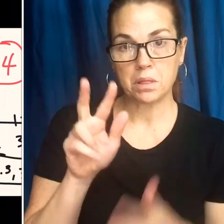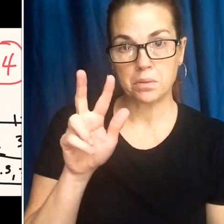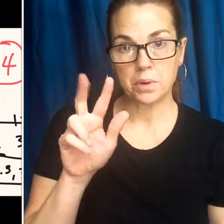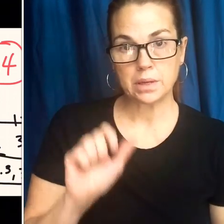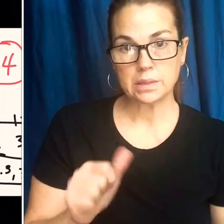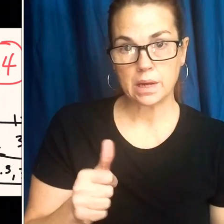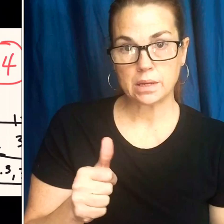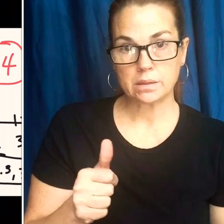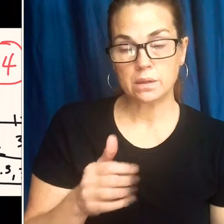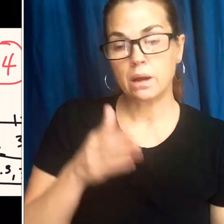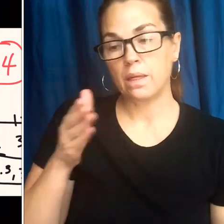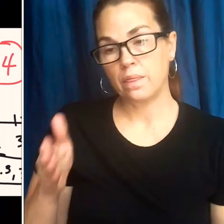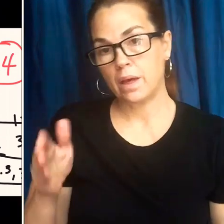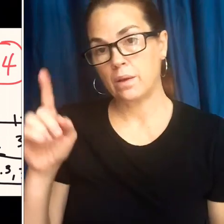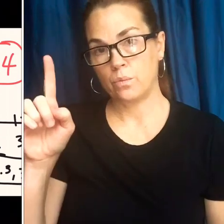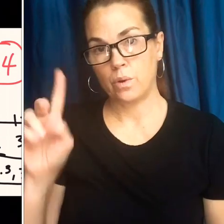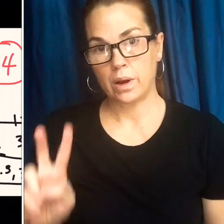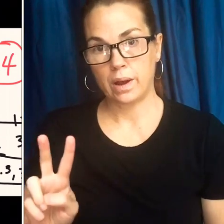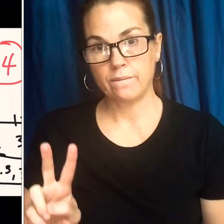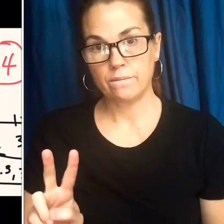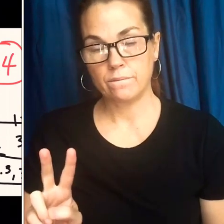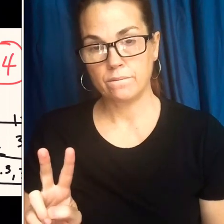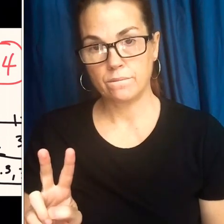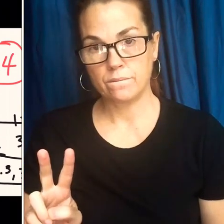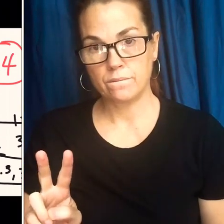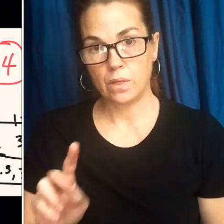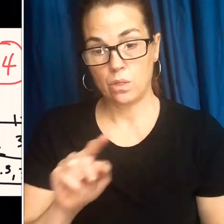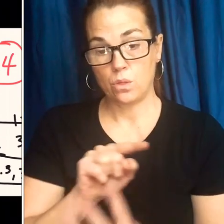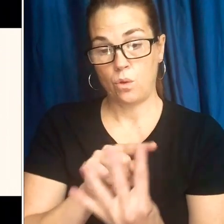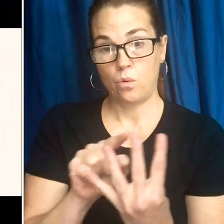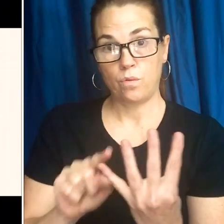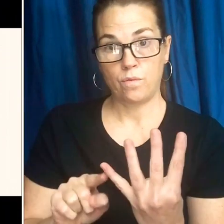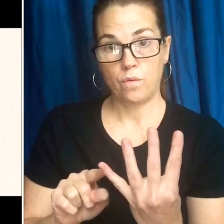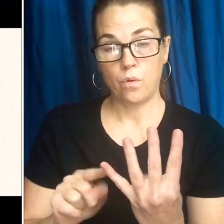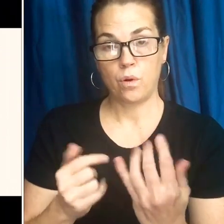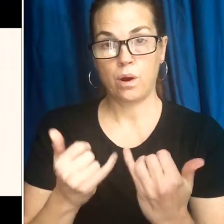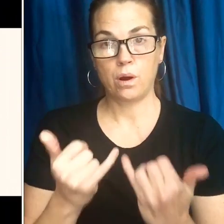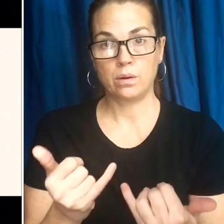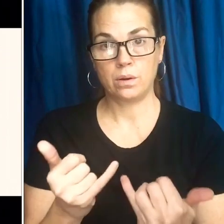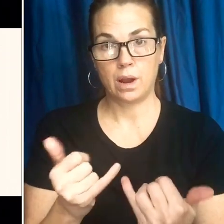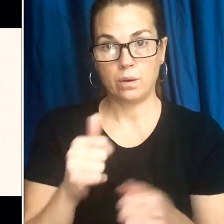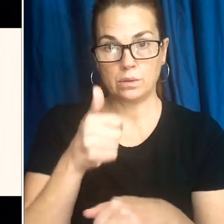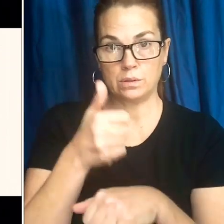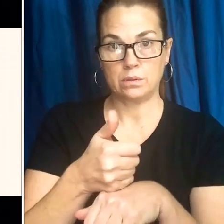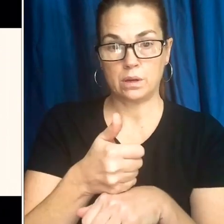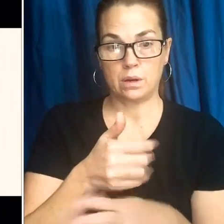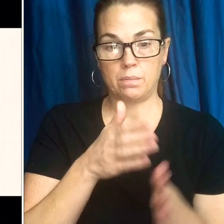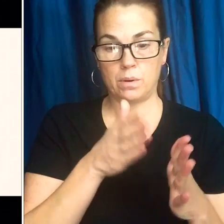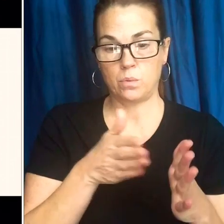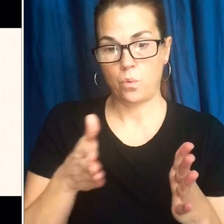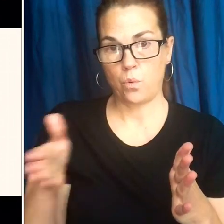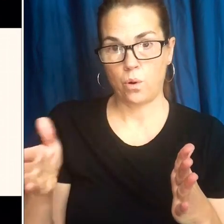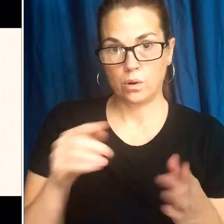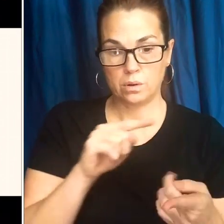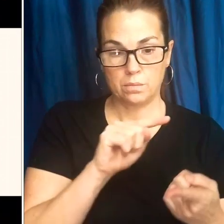in order from least to greatest. Now let's wrap up today's lesson.